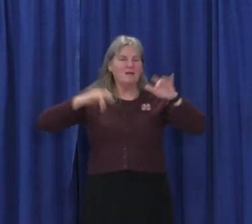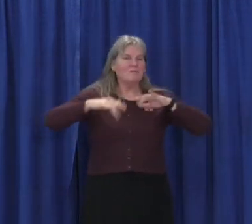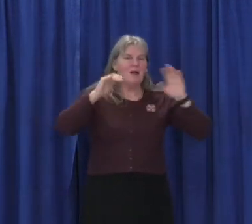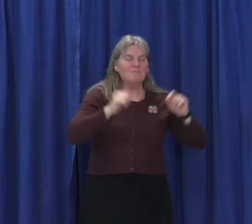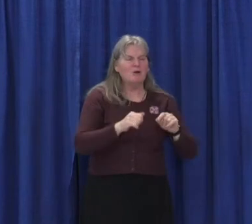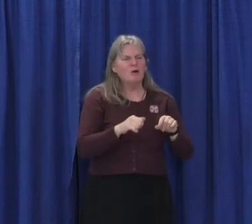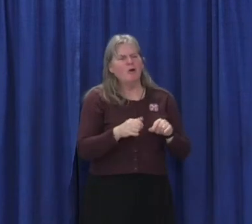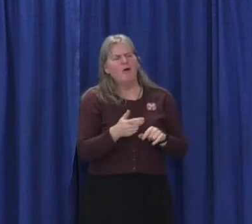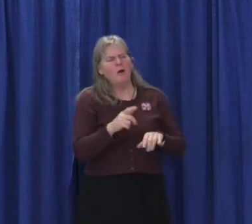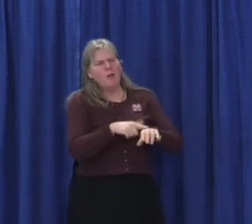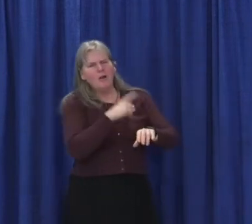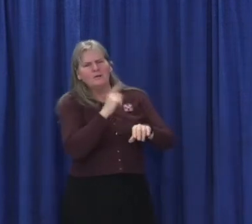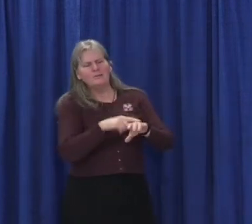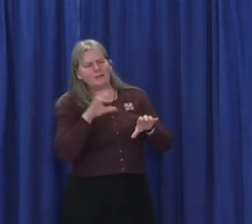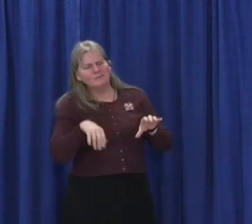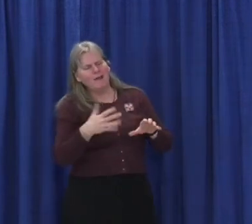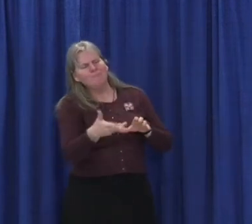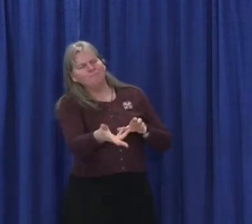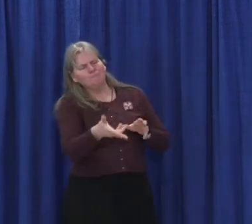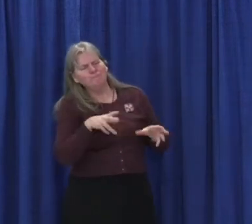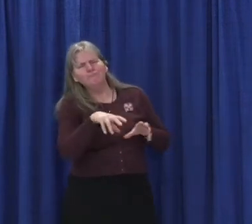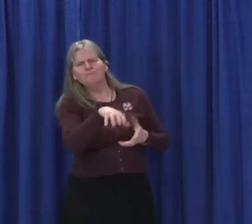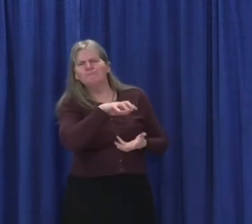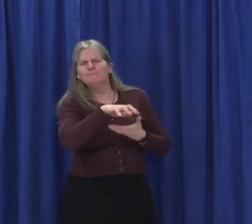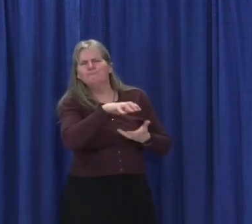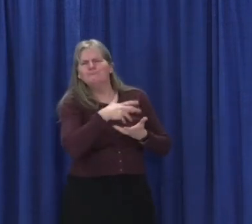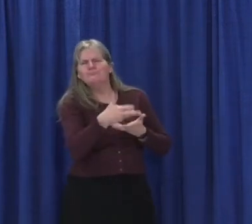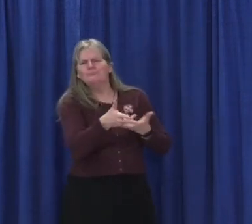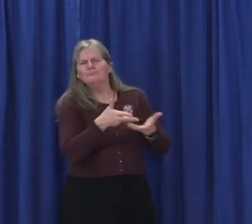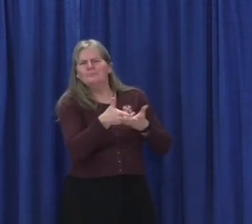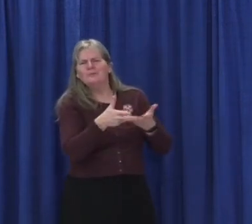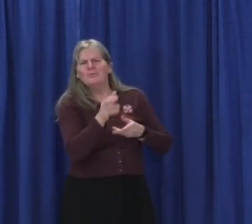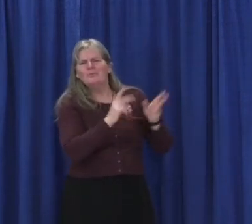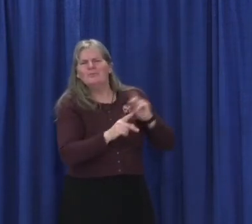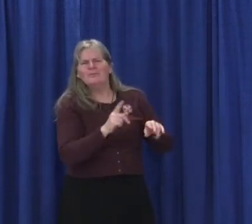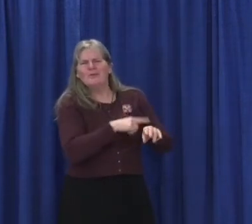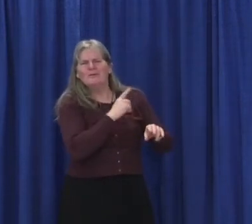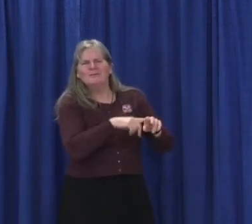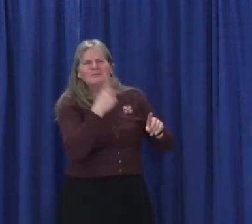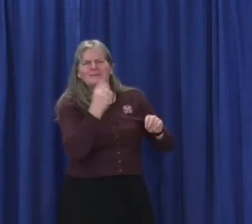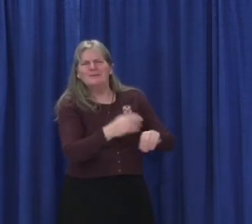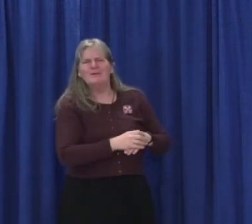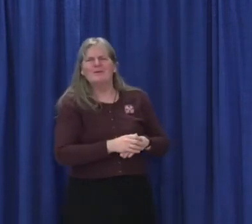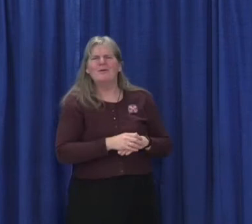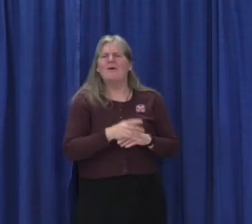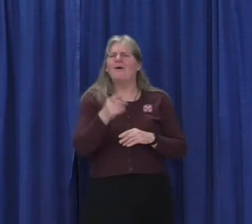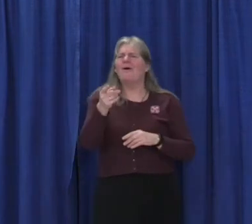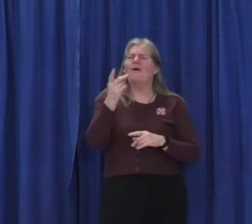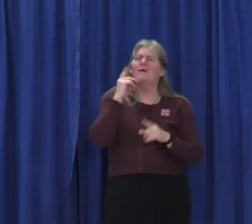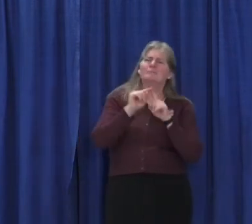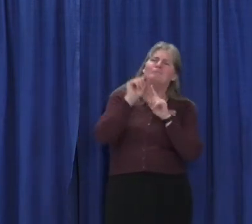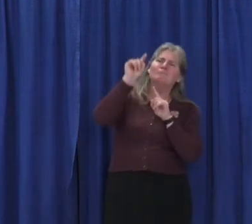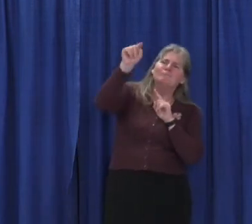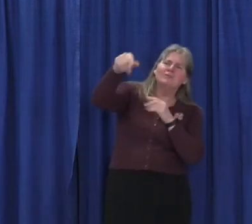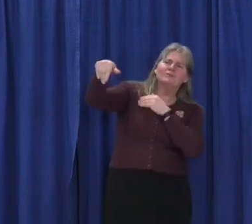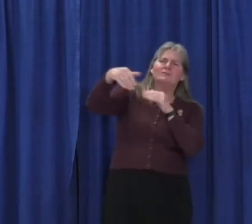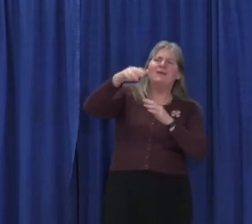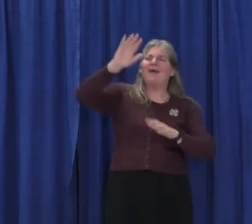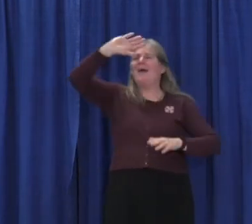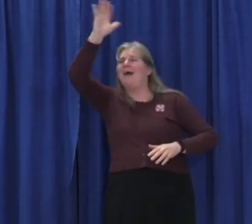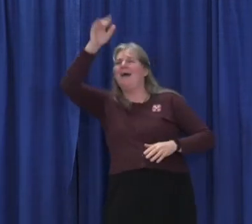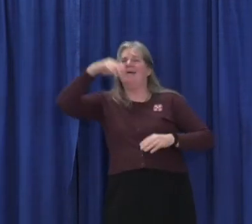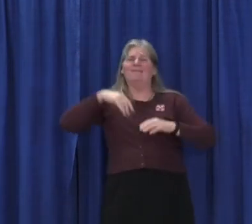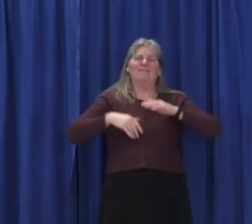talk with someone you haven't been in touch with for a while, whether it's seeing a friend across the theater or across the street and having a wave